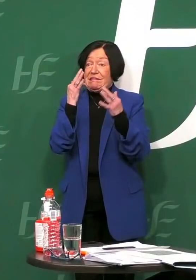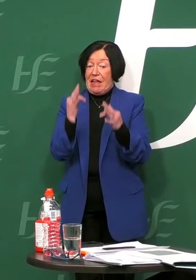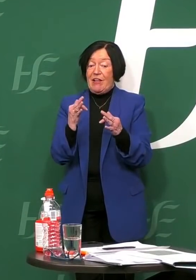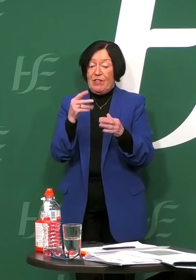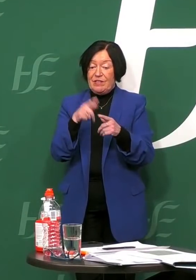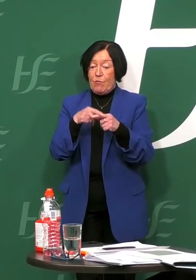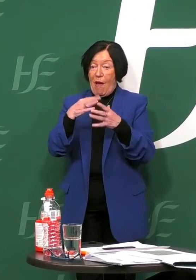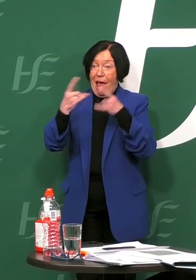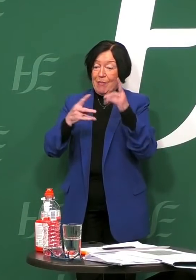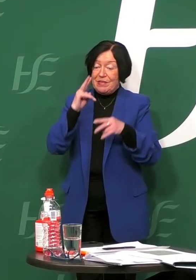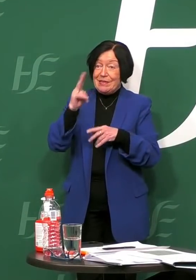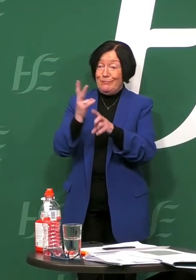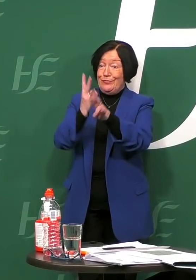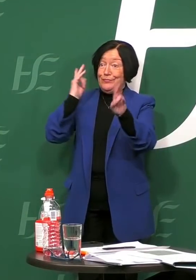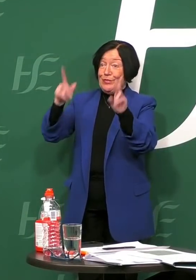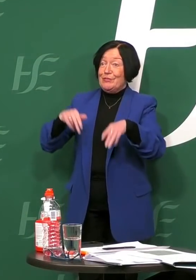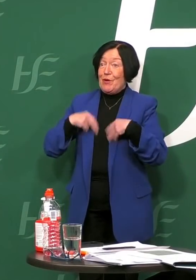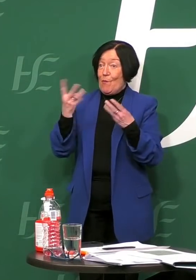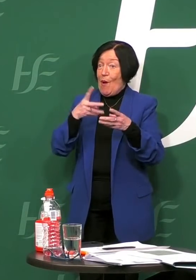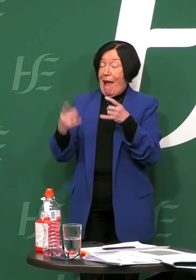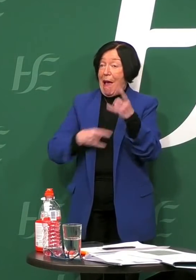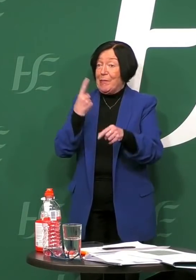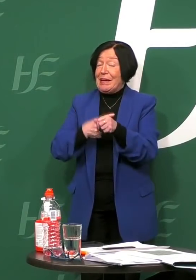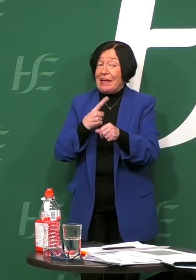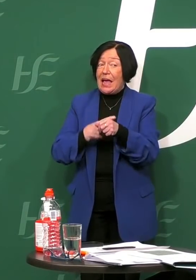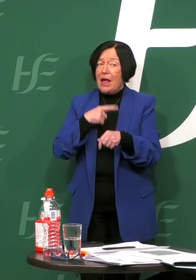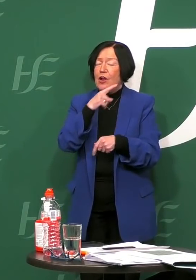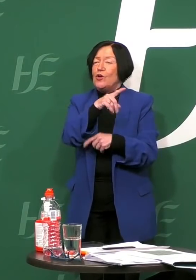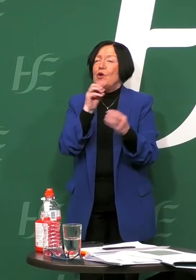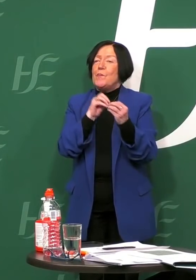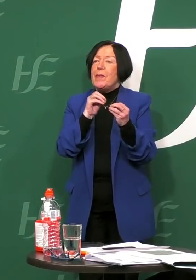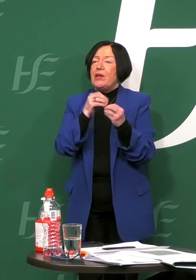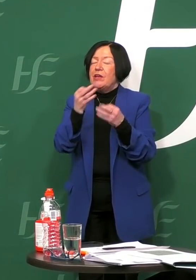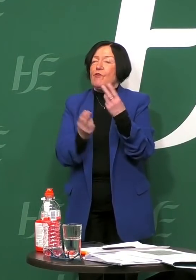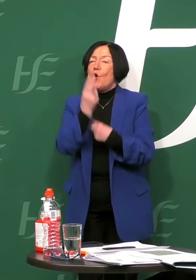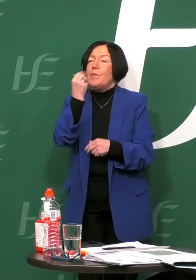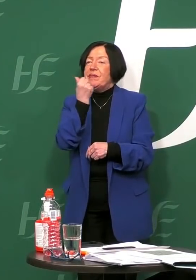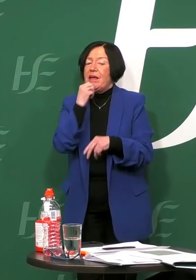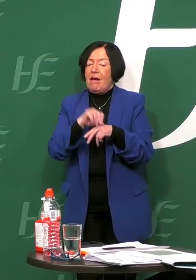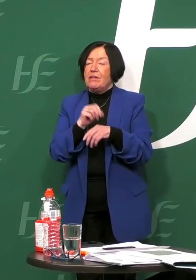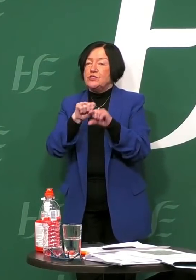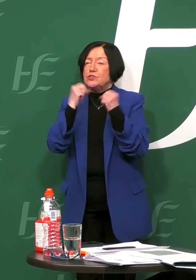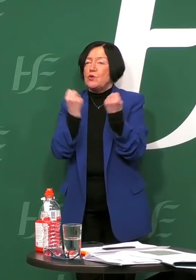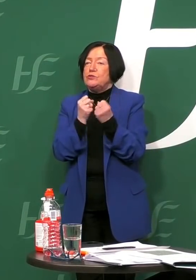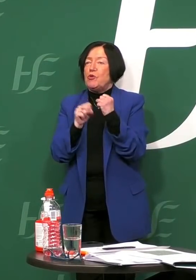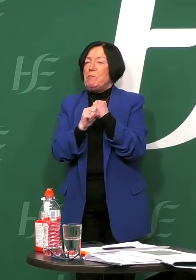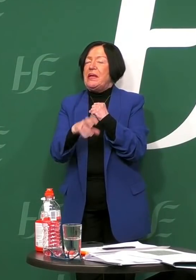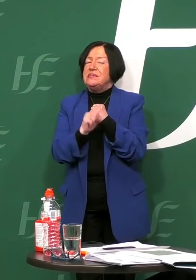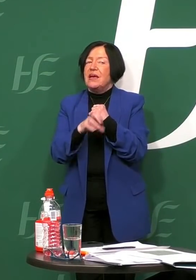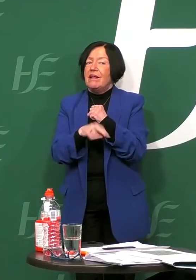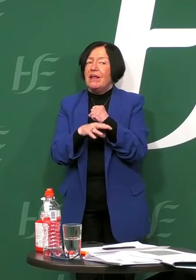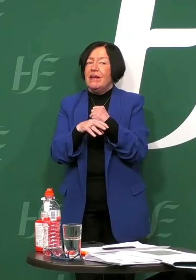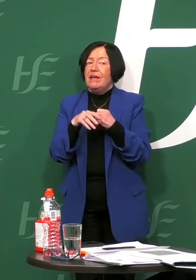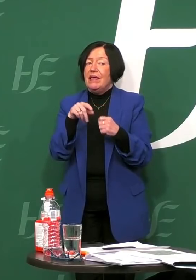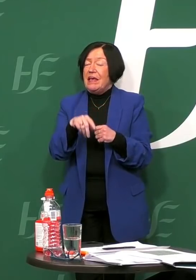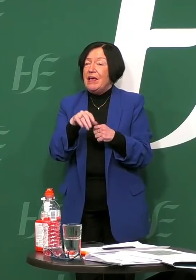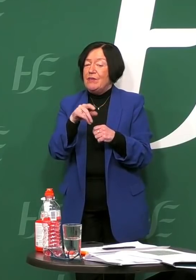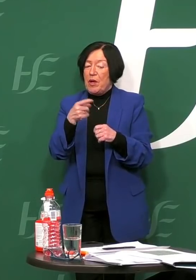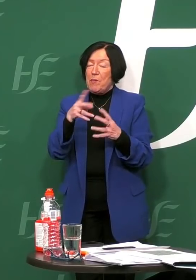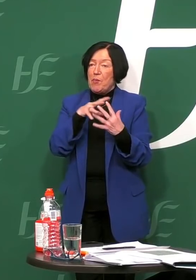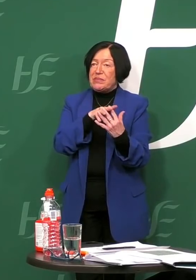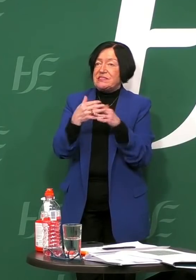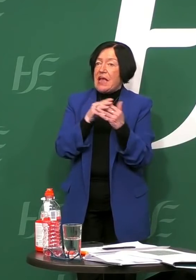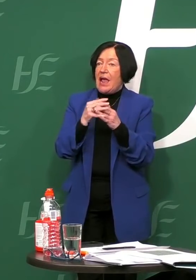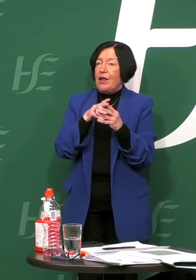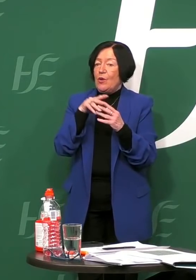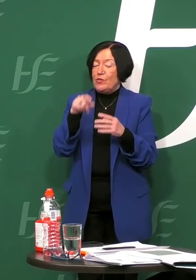repeated? And I know you mentioned earlier you've been trying to give updates on social media and things like that, but is that perhaps a mistake with